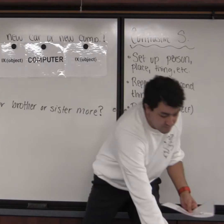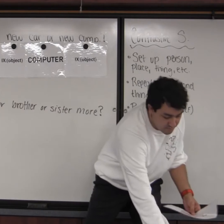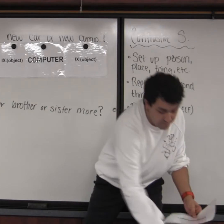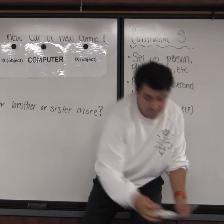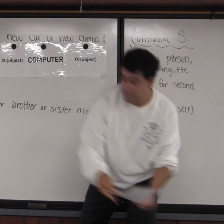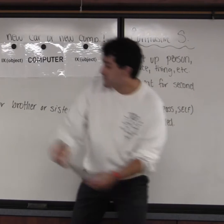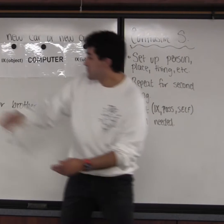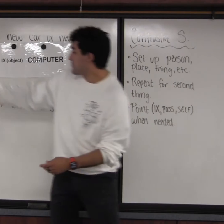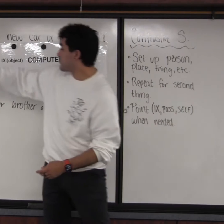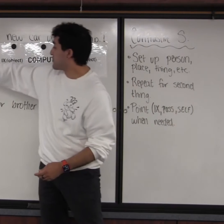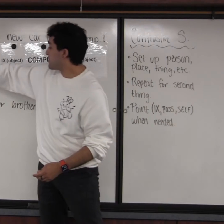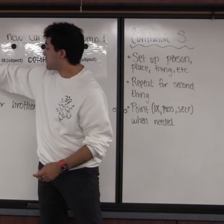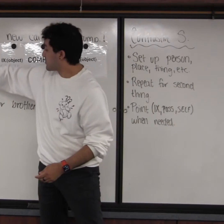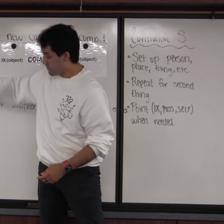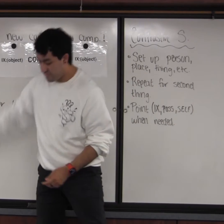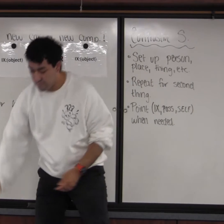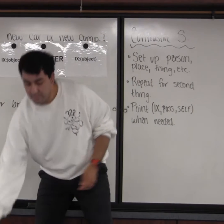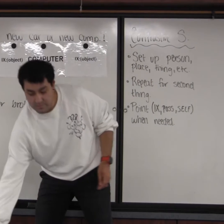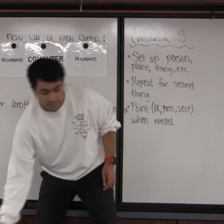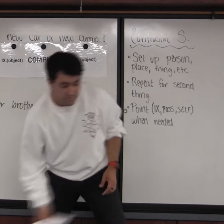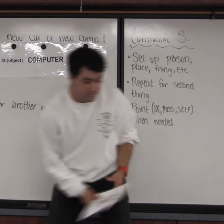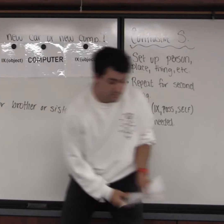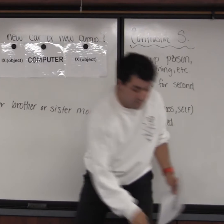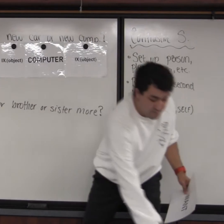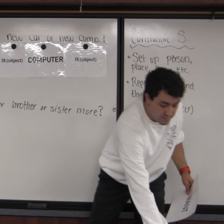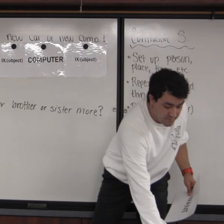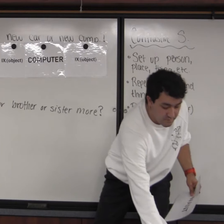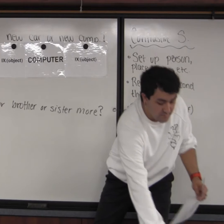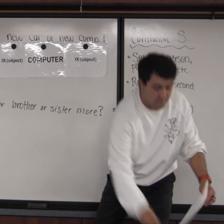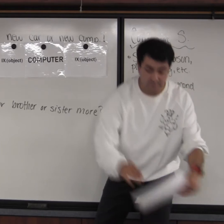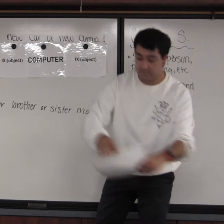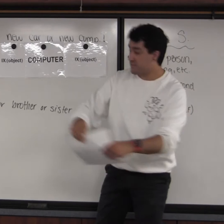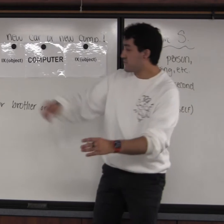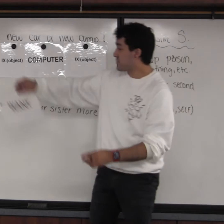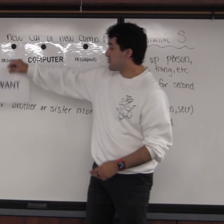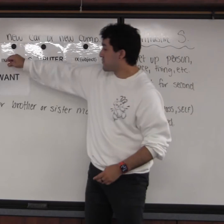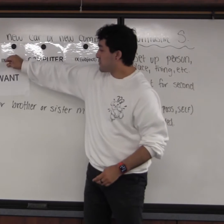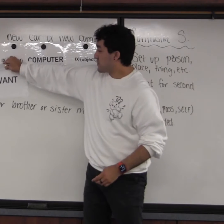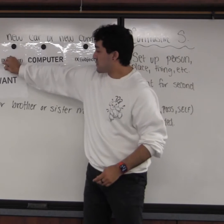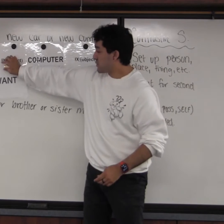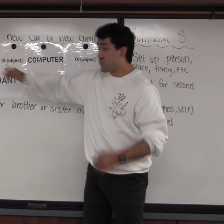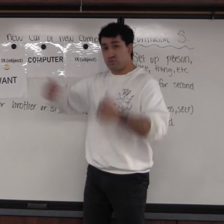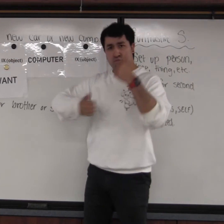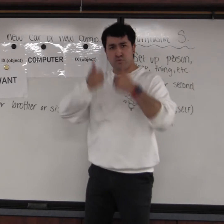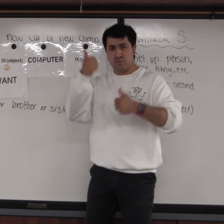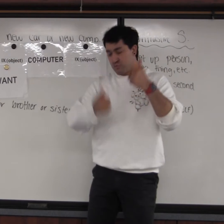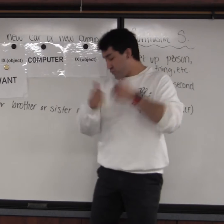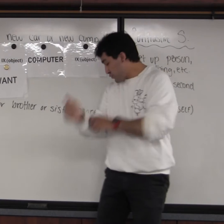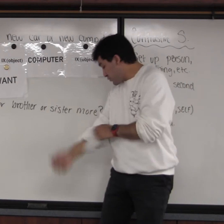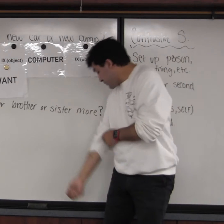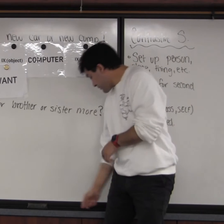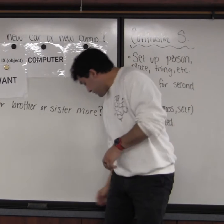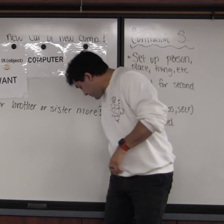being a WH question, specifically a which one. So we have you, because I'm asking you,